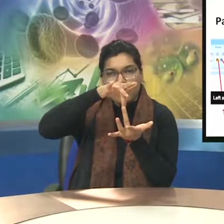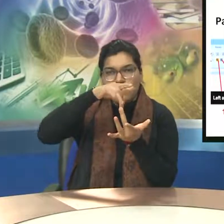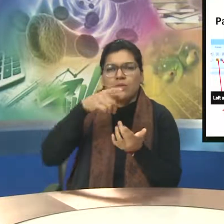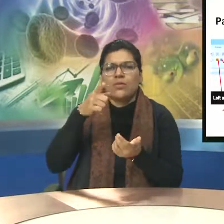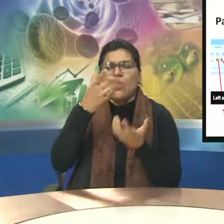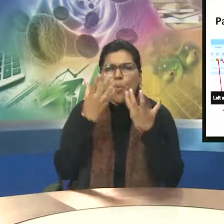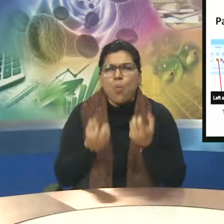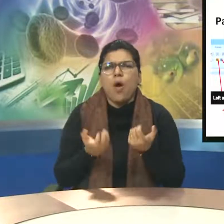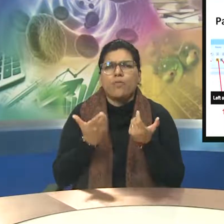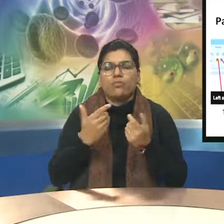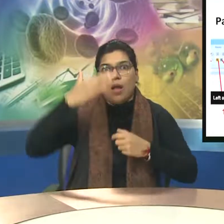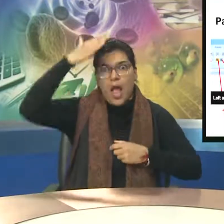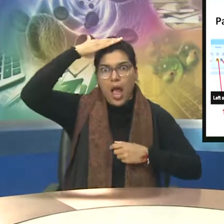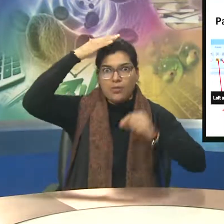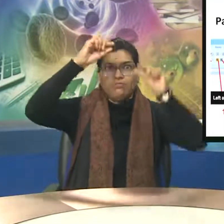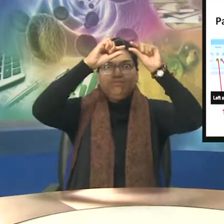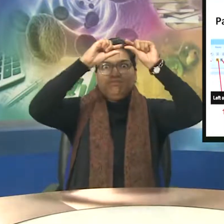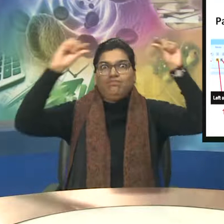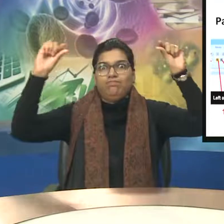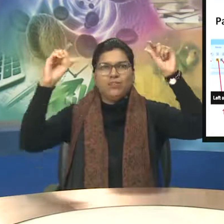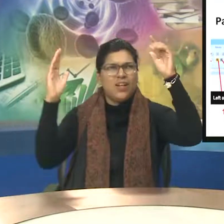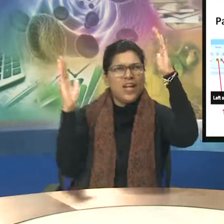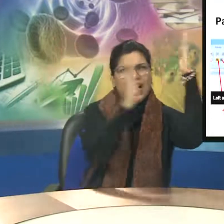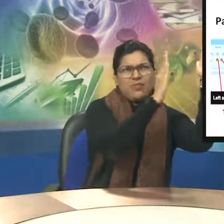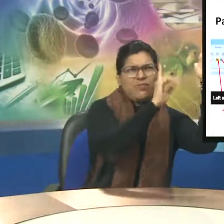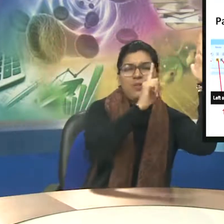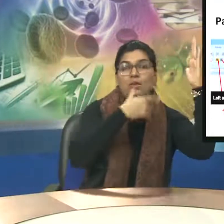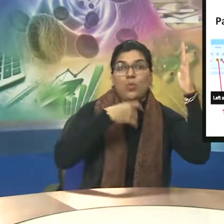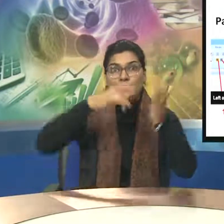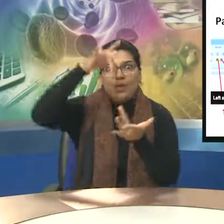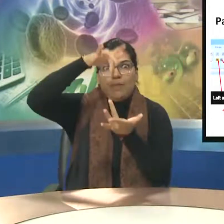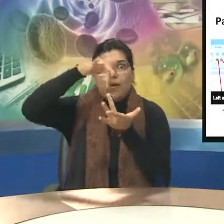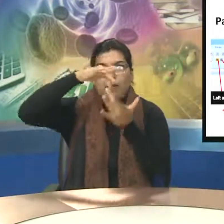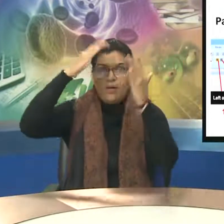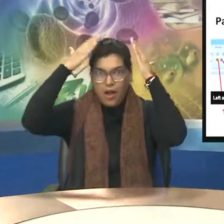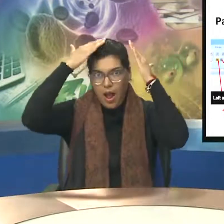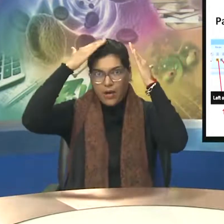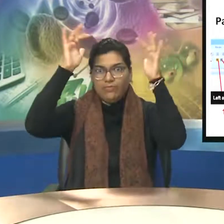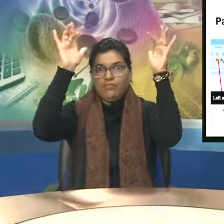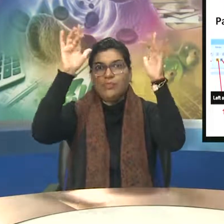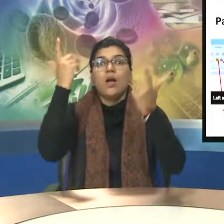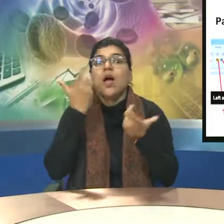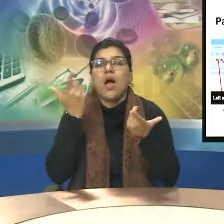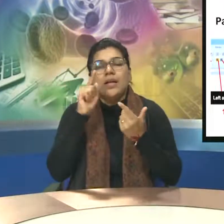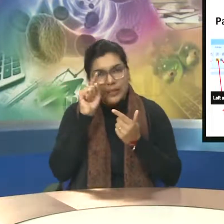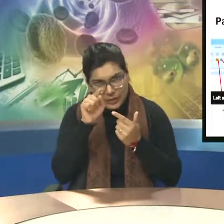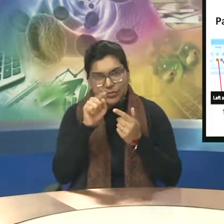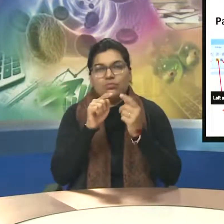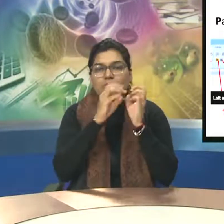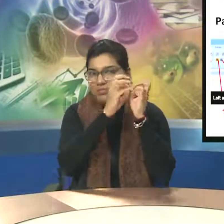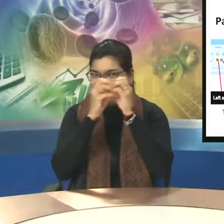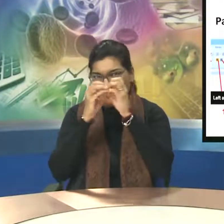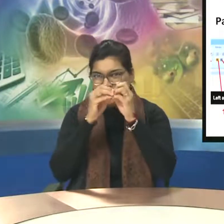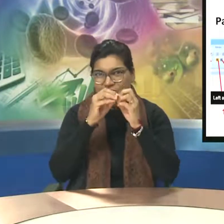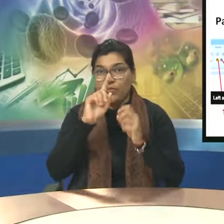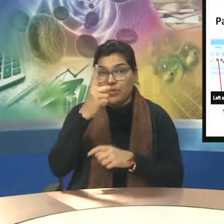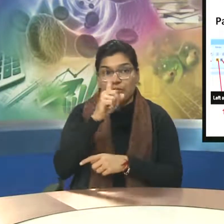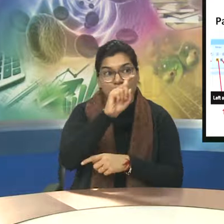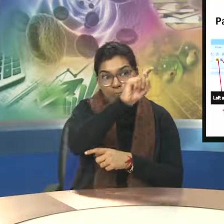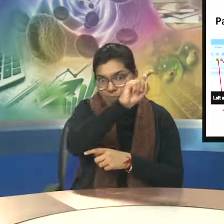click on the particular task and the para will shift on the left line. But if you